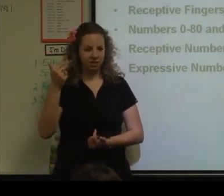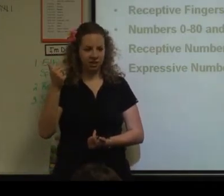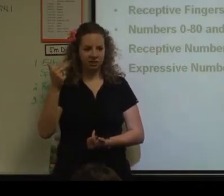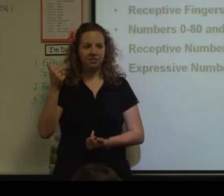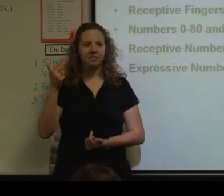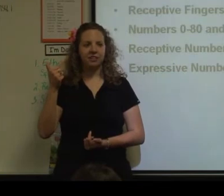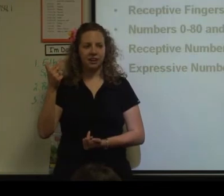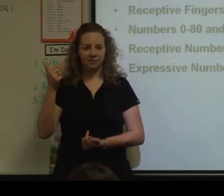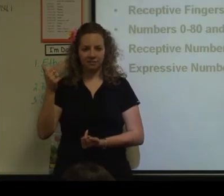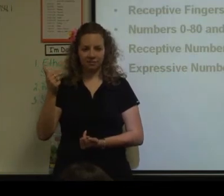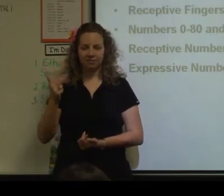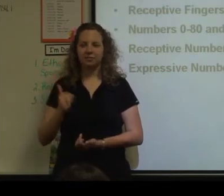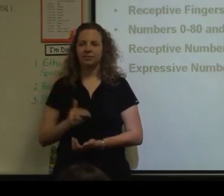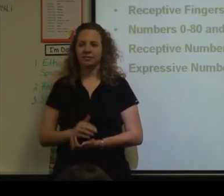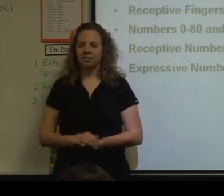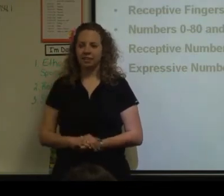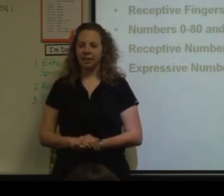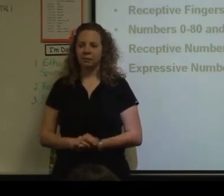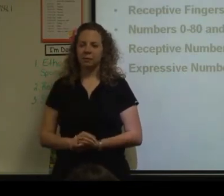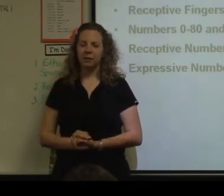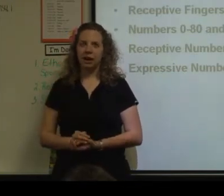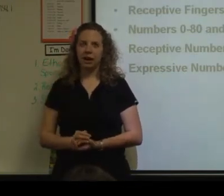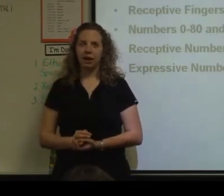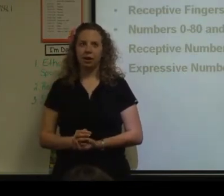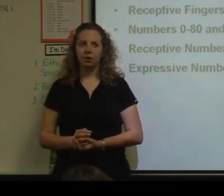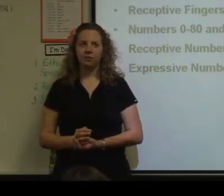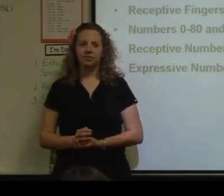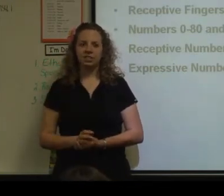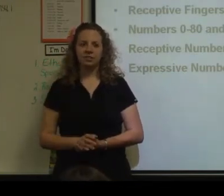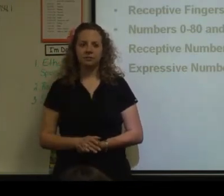13. Okay. Okay, what about 15?